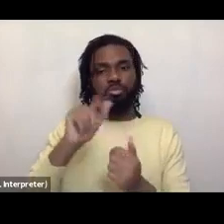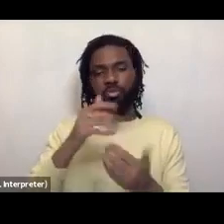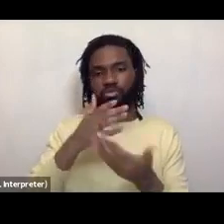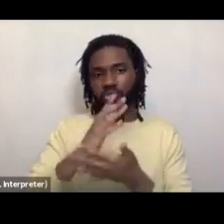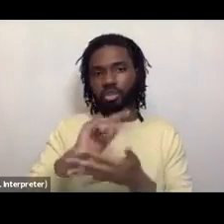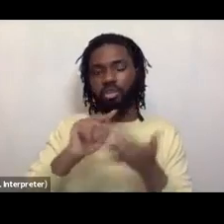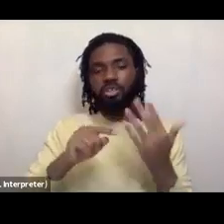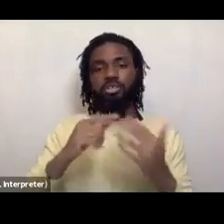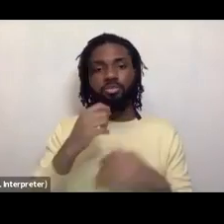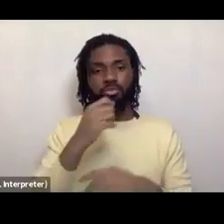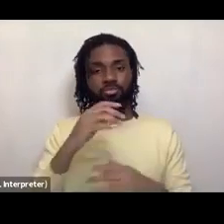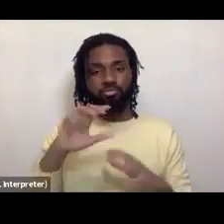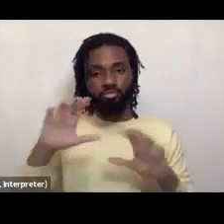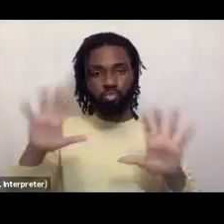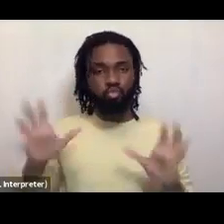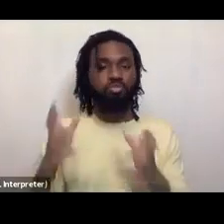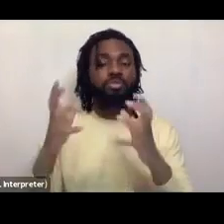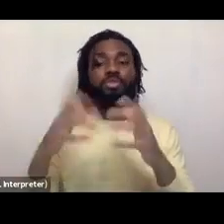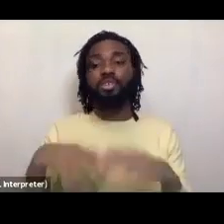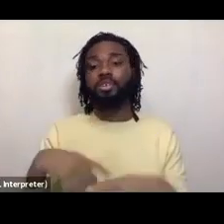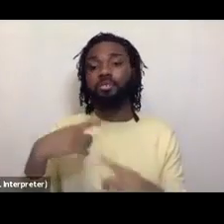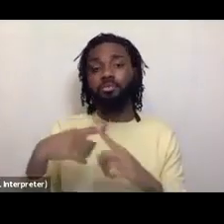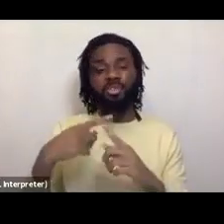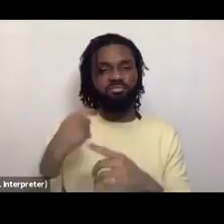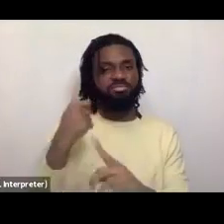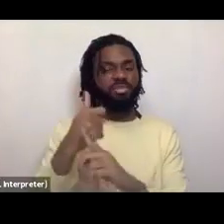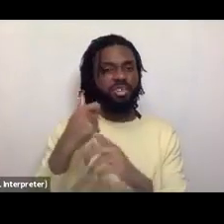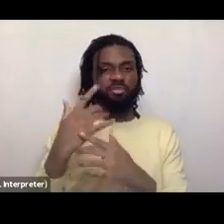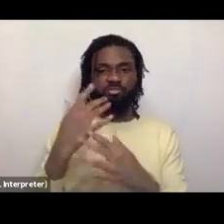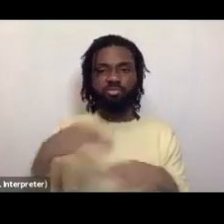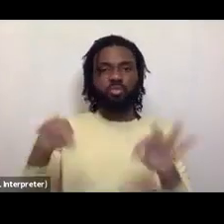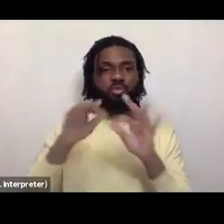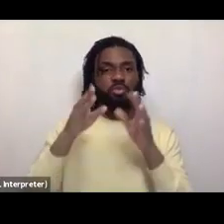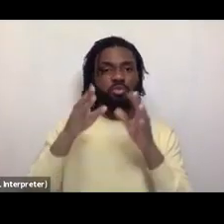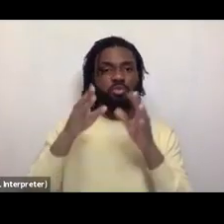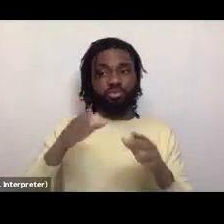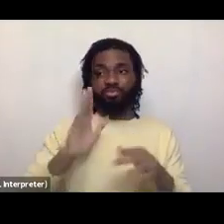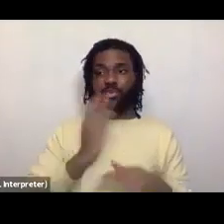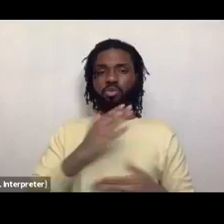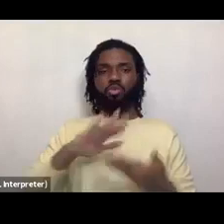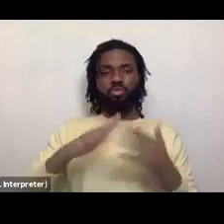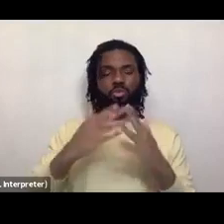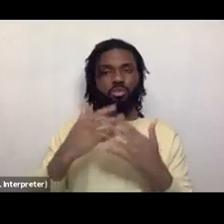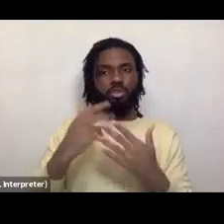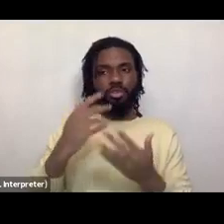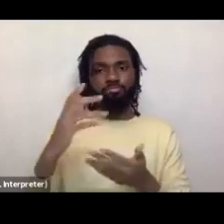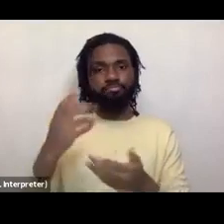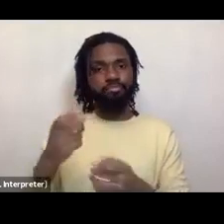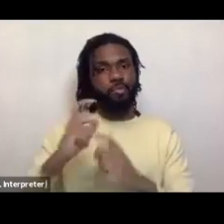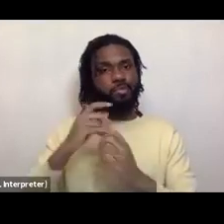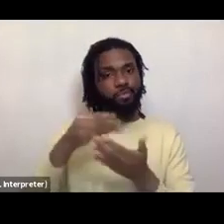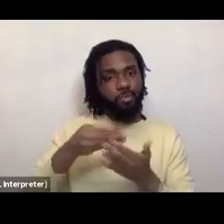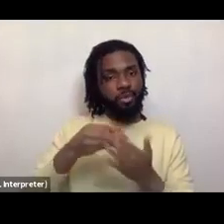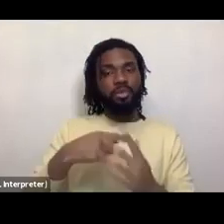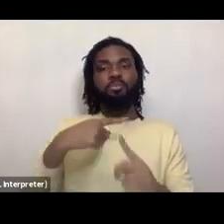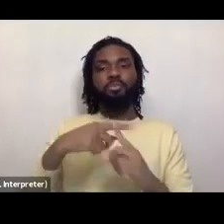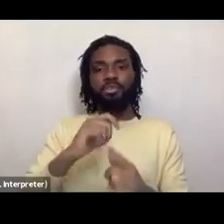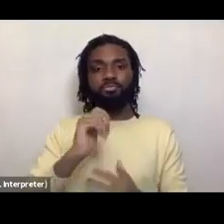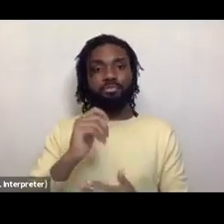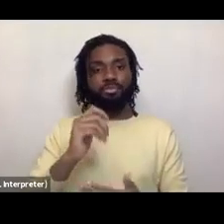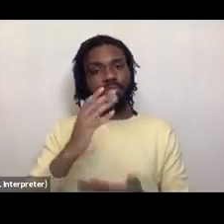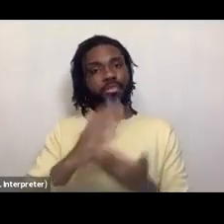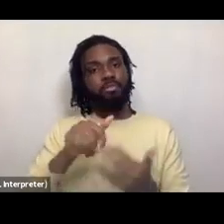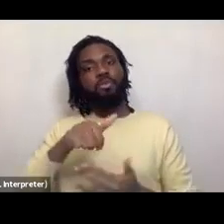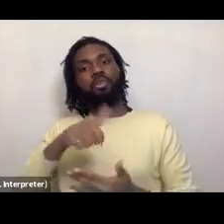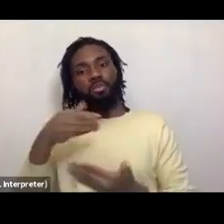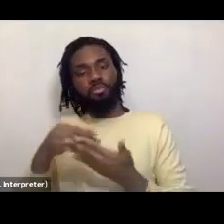or a pillar in our community, also provided funds for this to happen. And then we self-funded the rest. That's